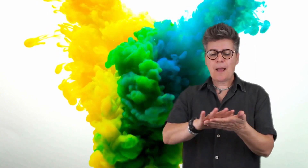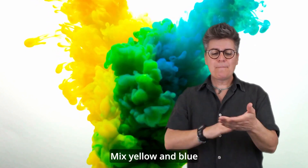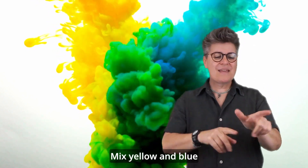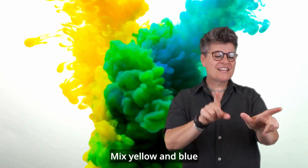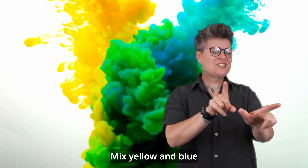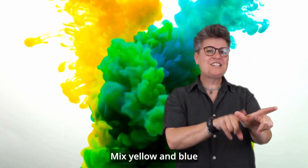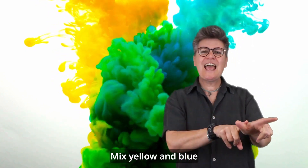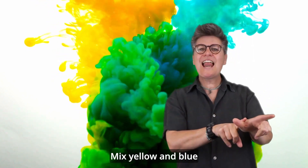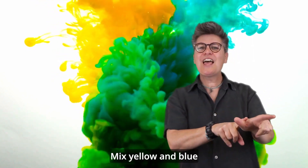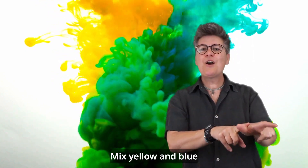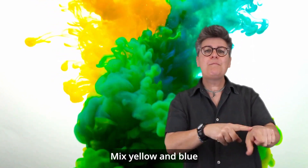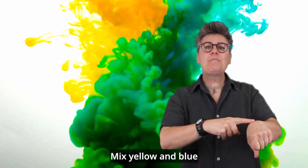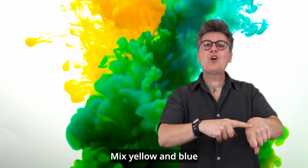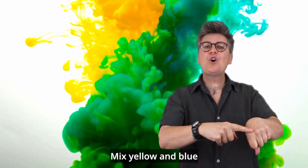blue, mix yellow and blue.